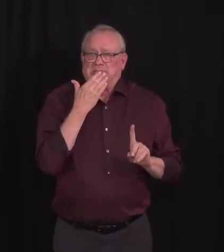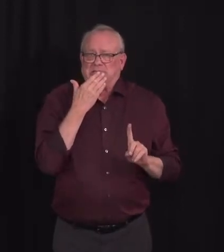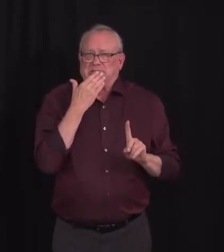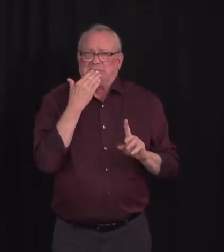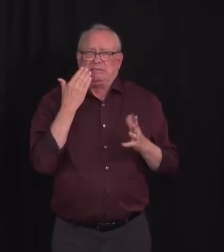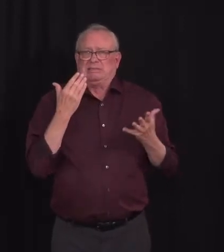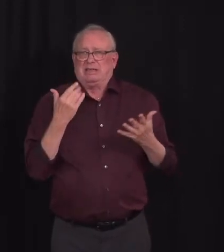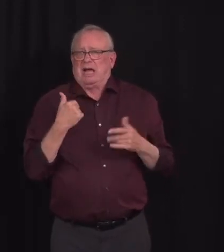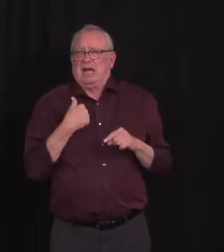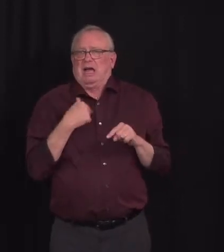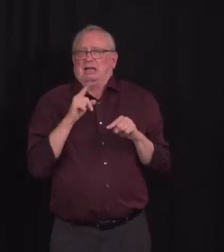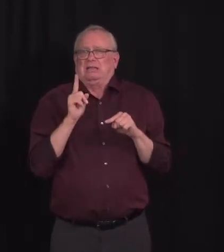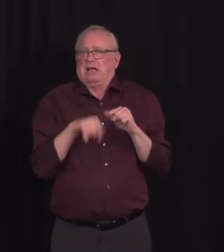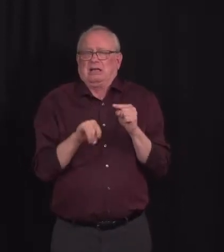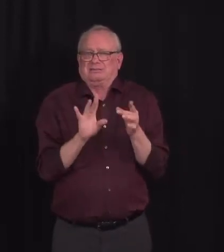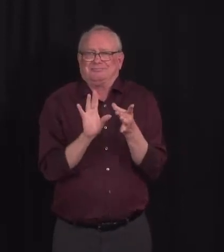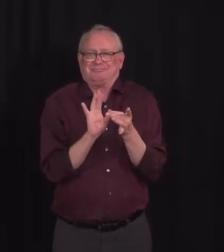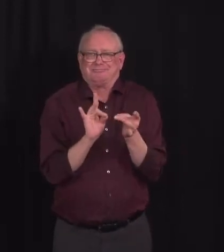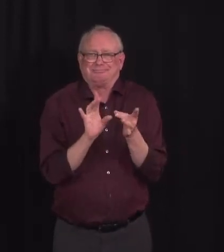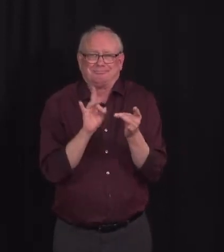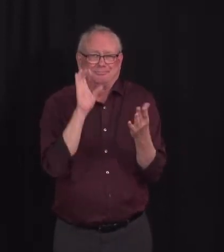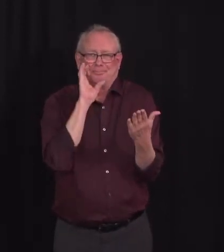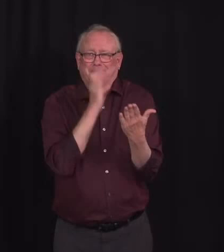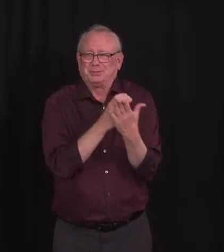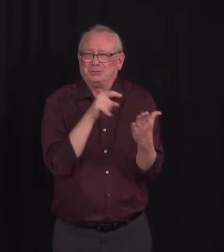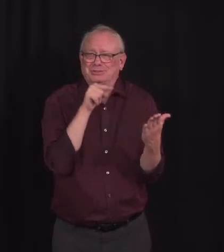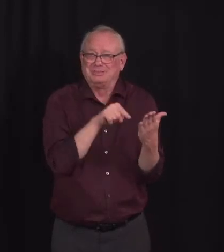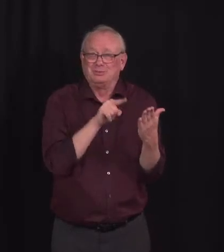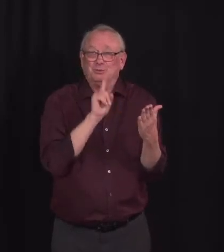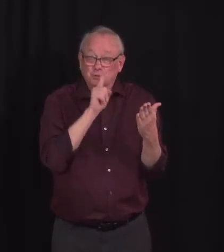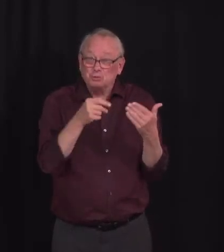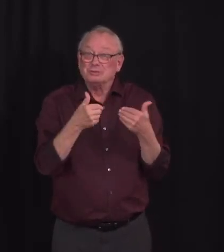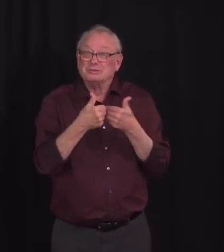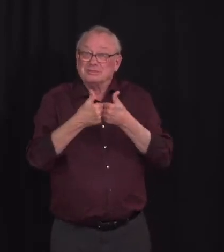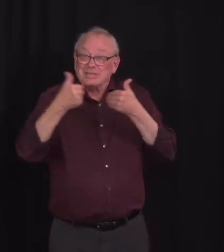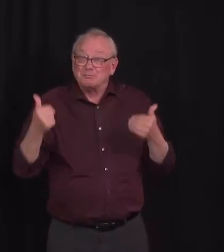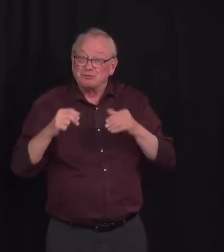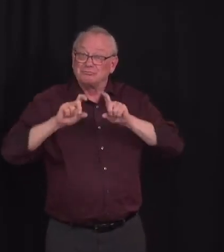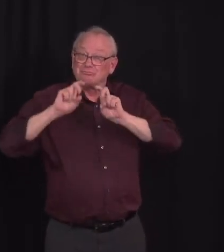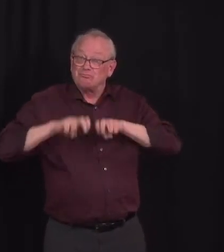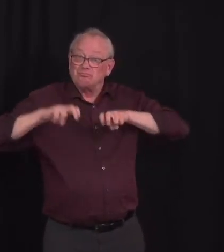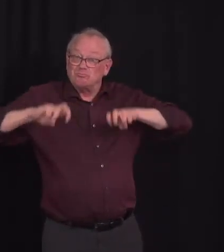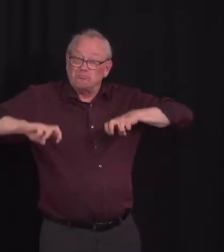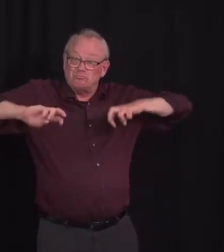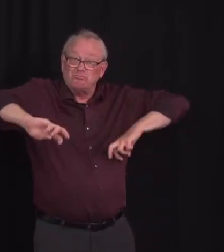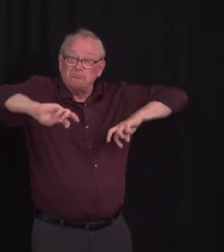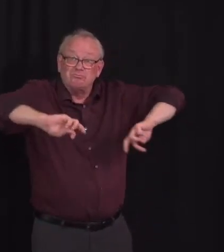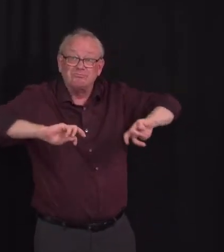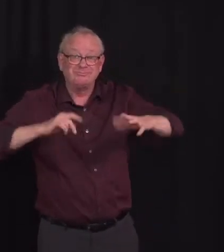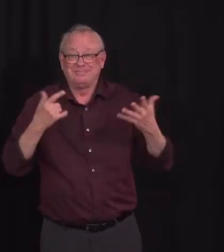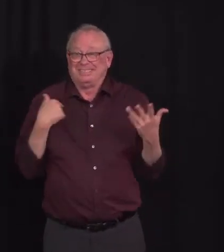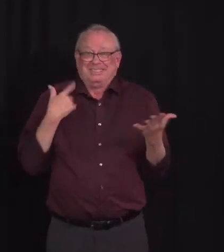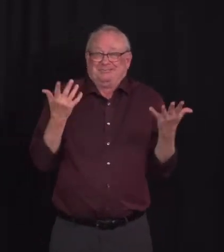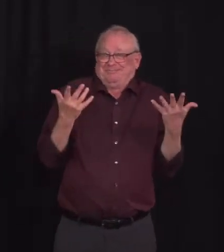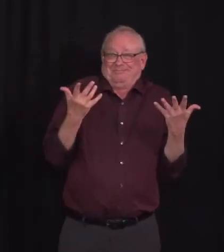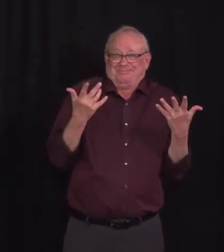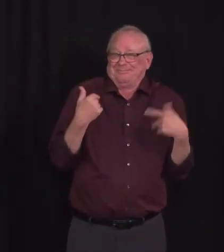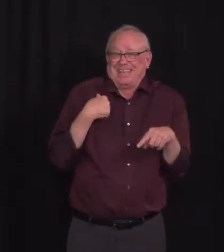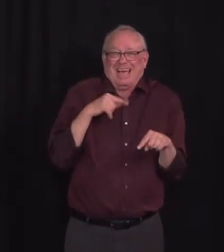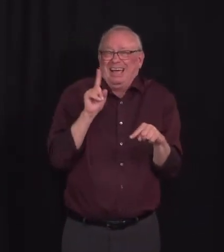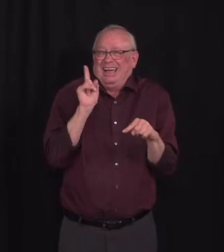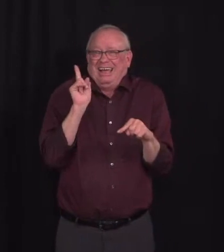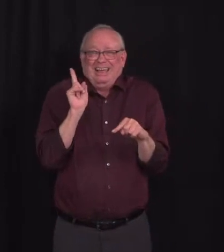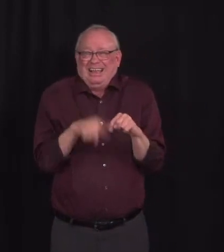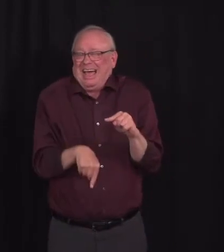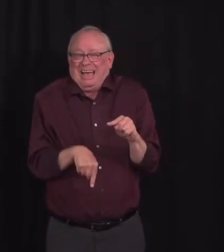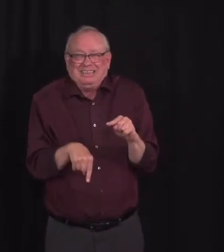those 2 meters were continually followed. Again, that's not something that I can definitively say, and so that's really